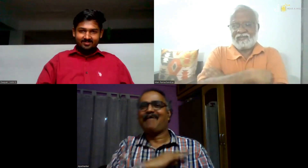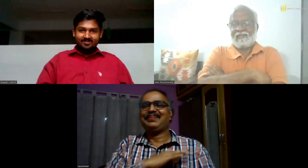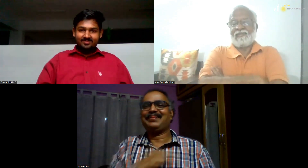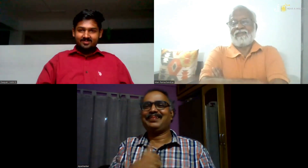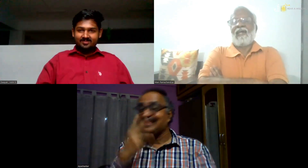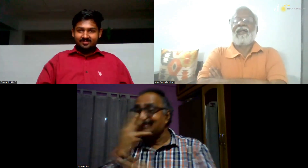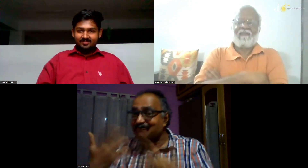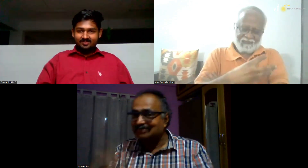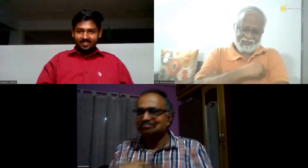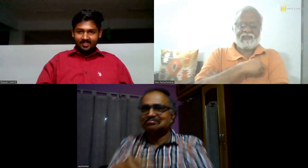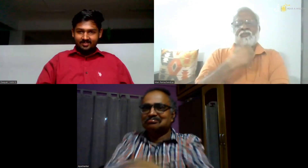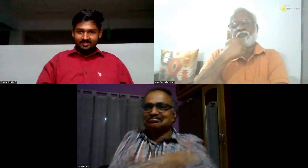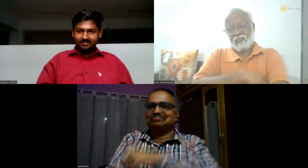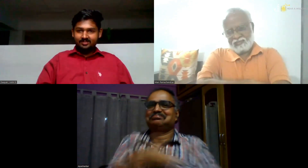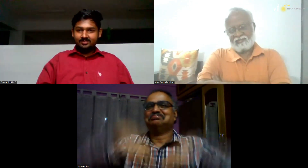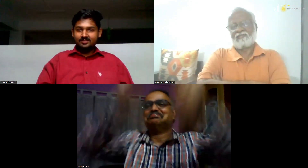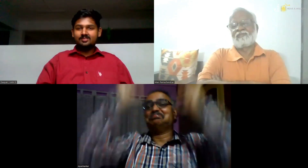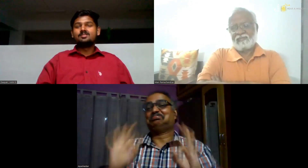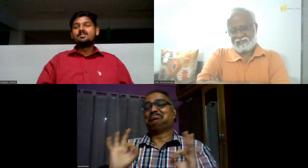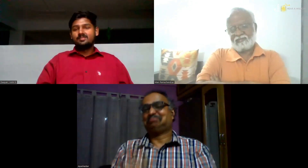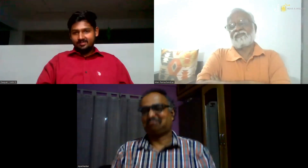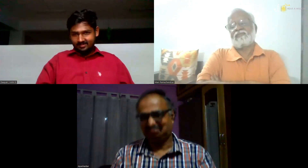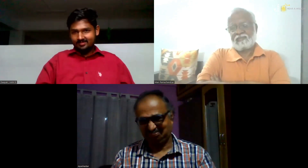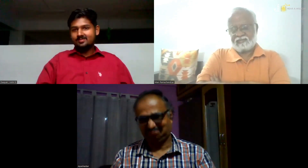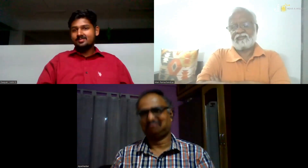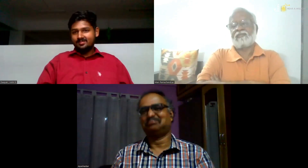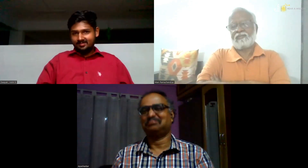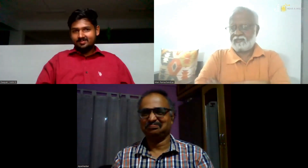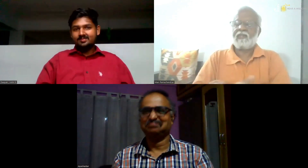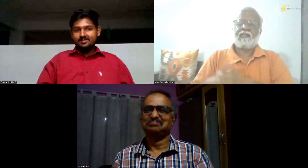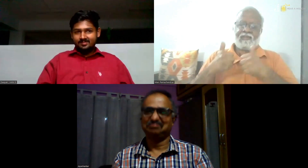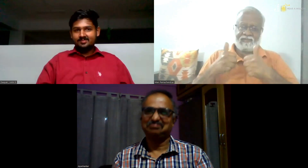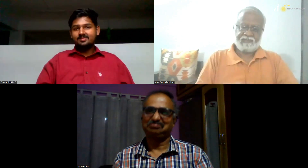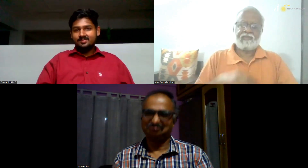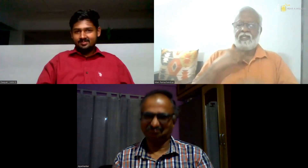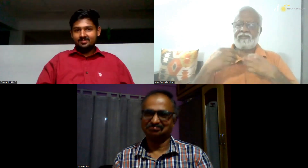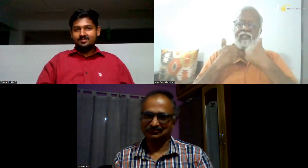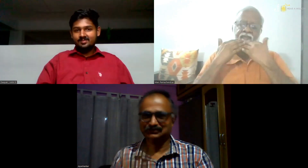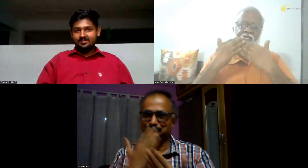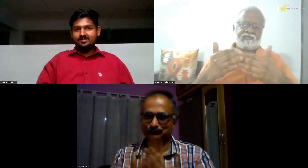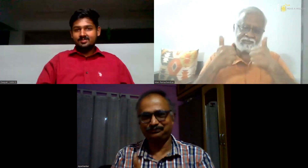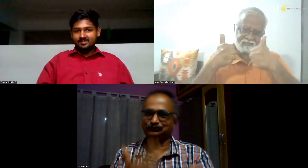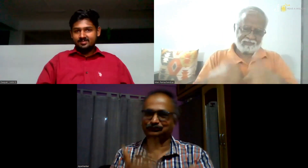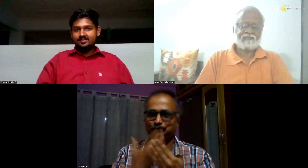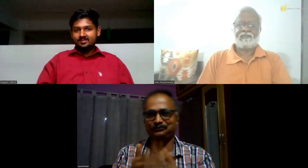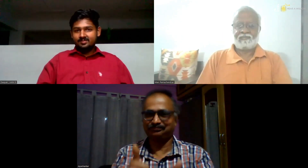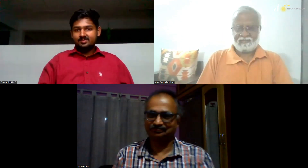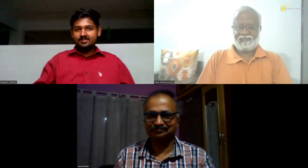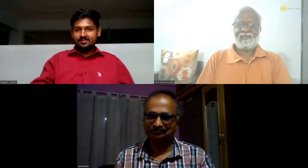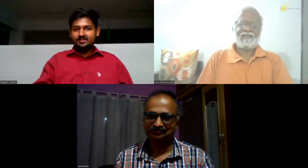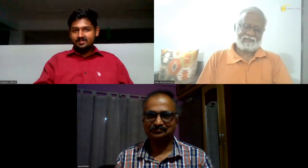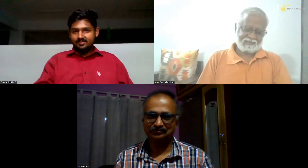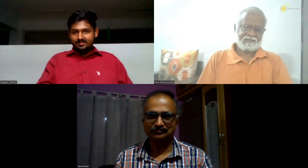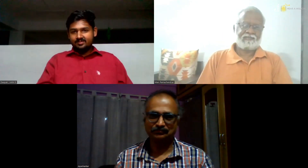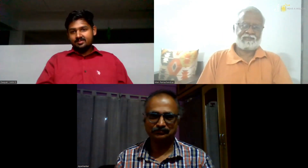I would not go at those places again. So yeah, I mean, sometimes you have to be confident